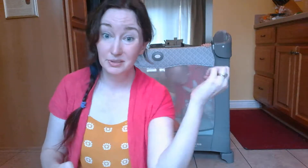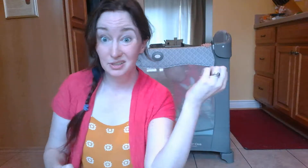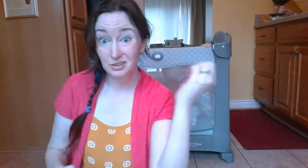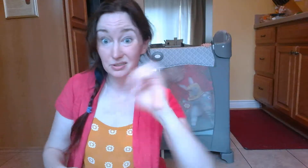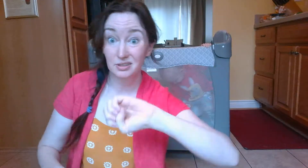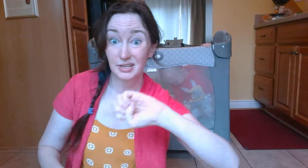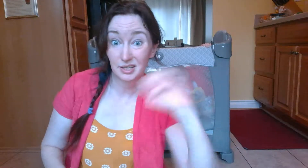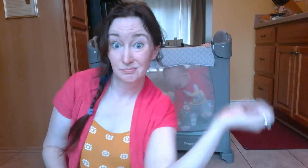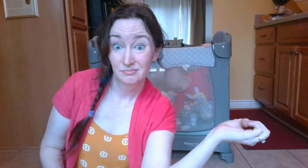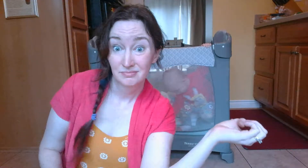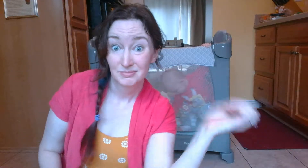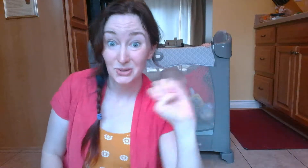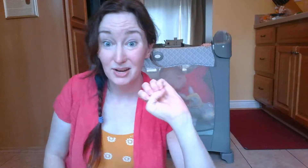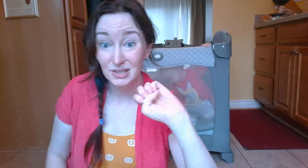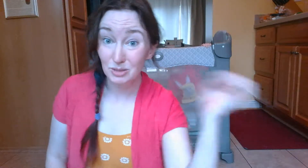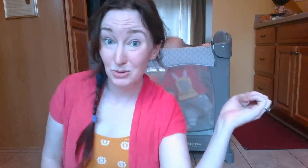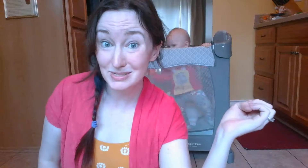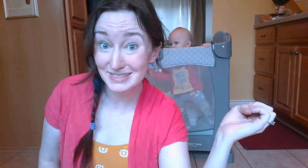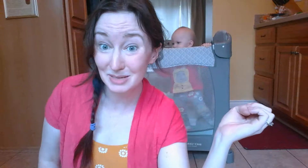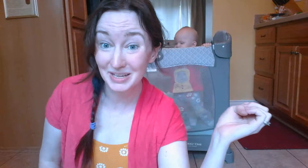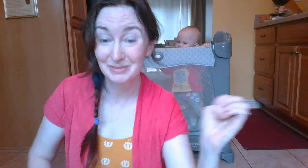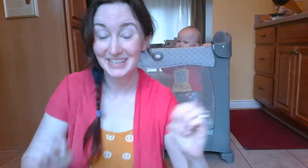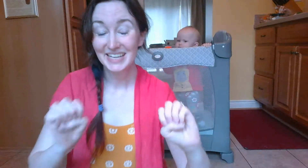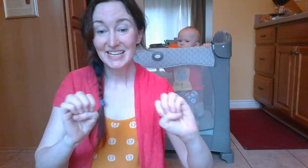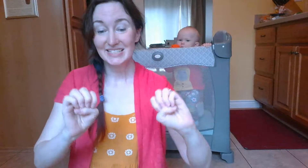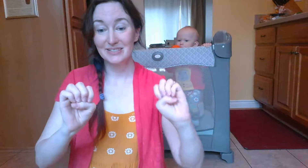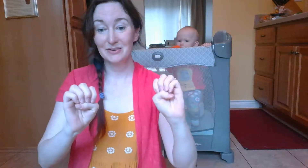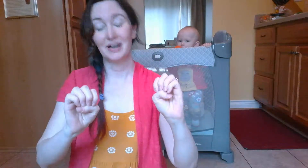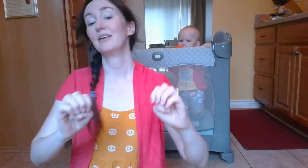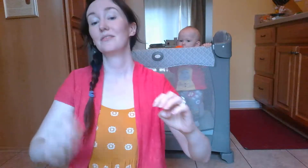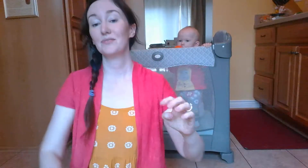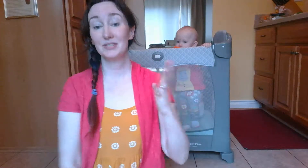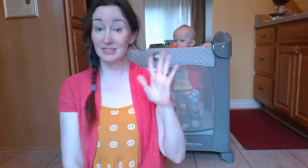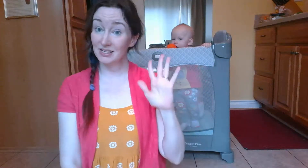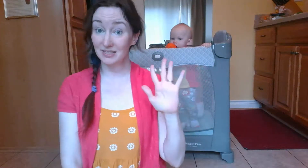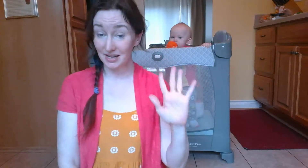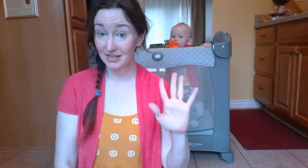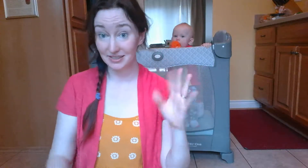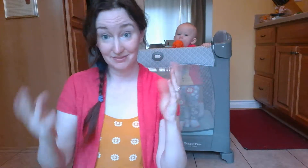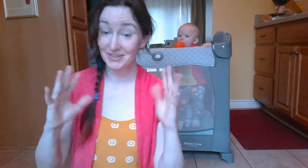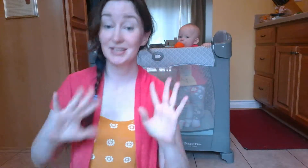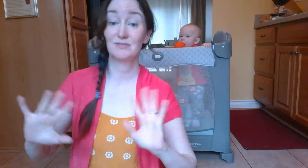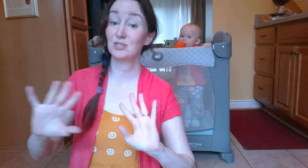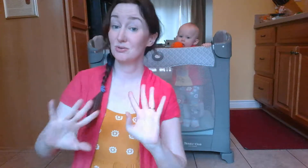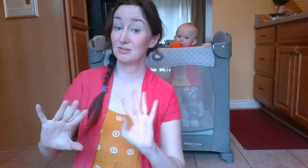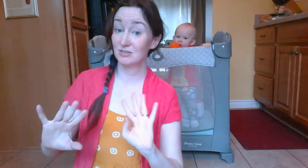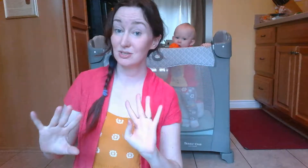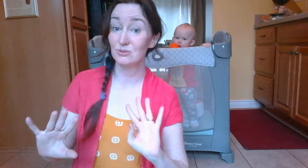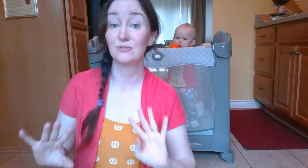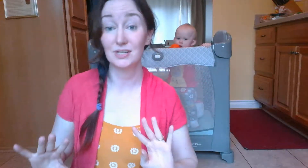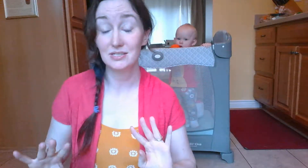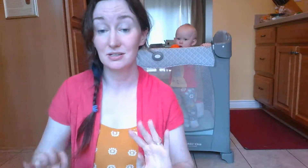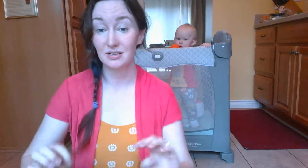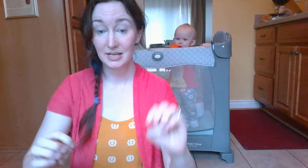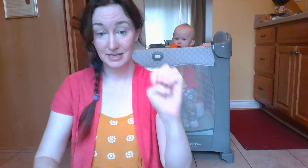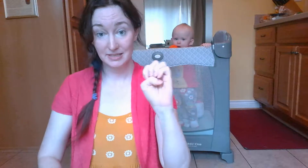it could look like you're having an emergency maybe. So the sign that I have chosen to use for Easter is